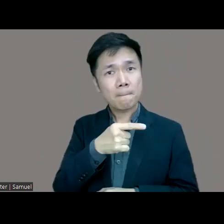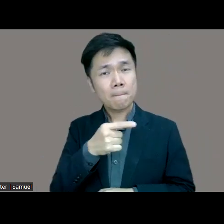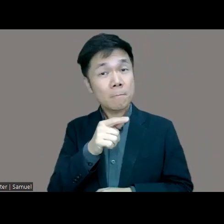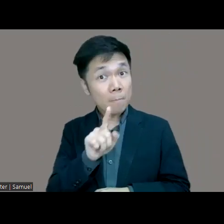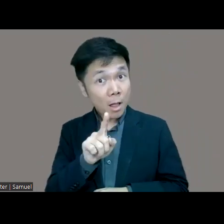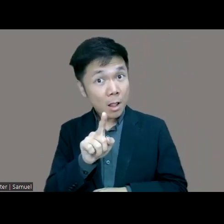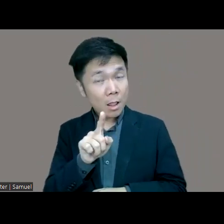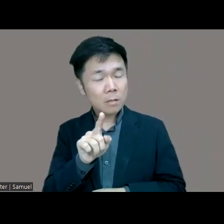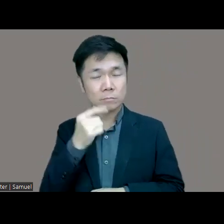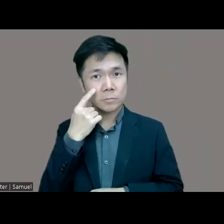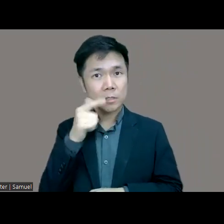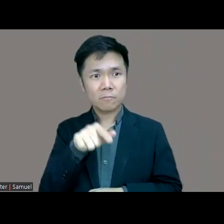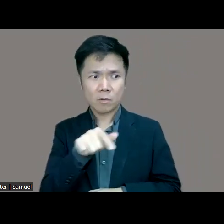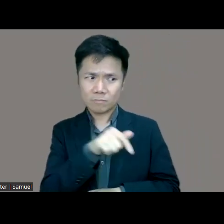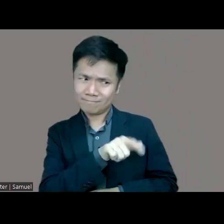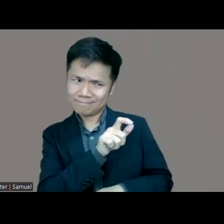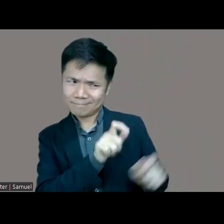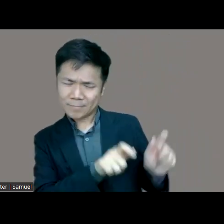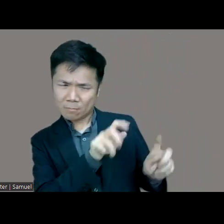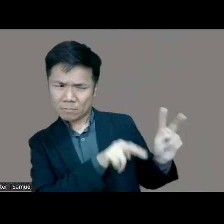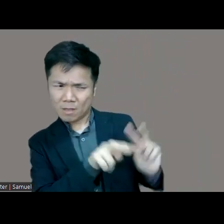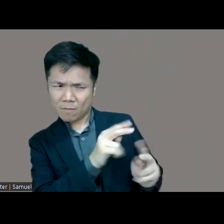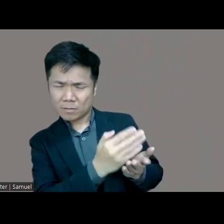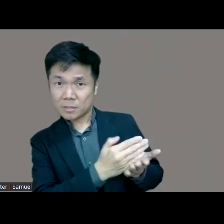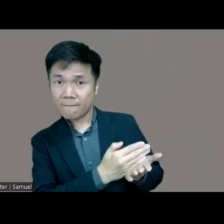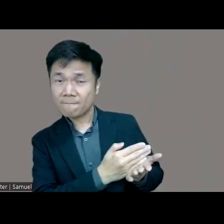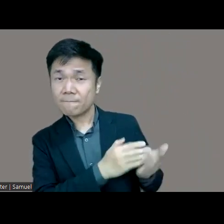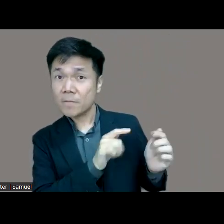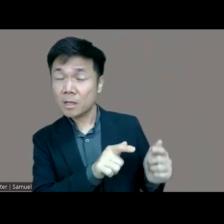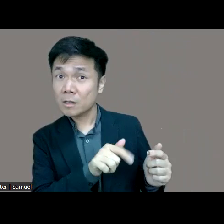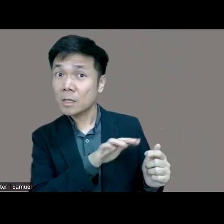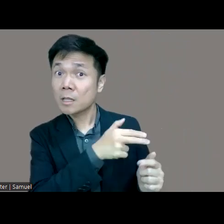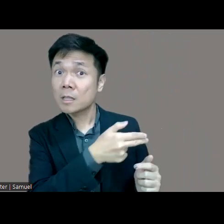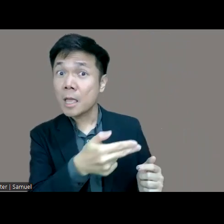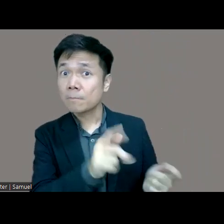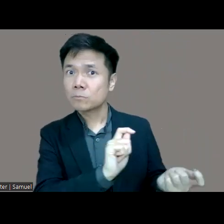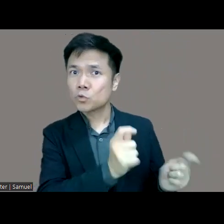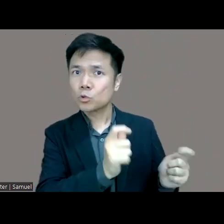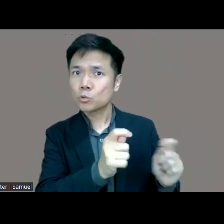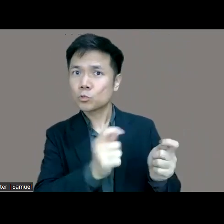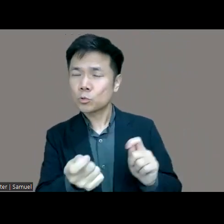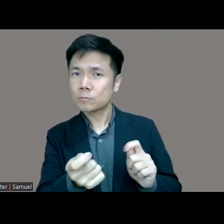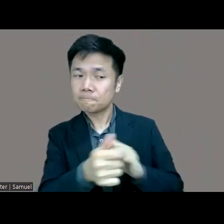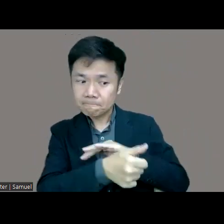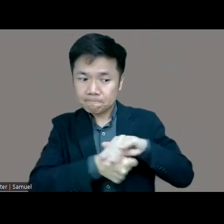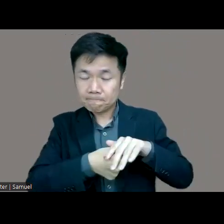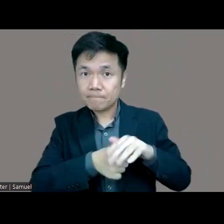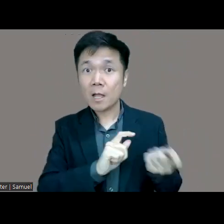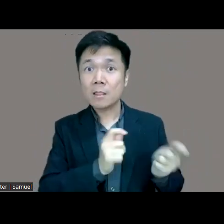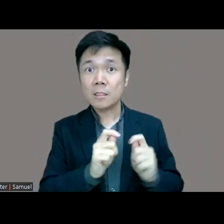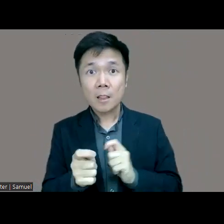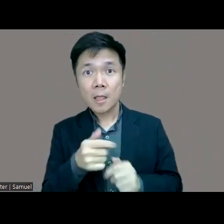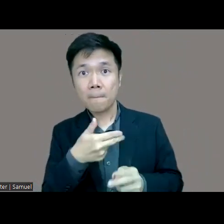has decided to present a case for a different name. Now here comes somebody